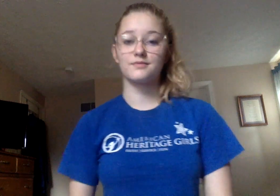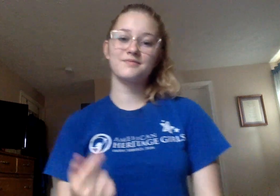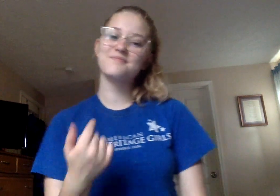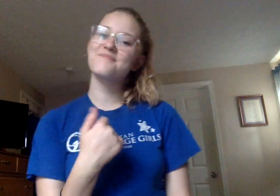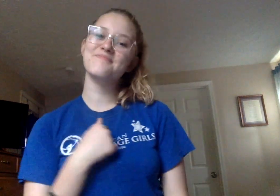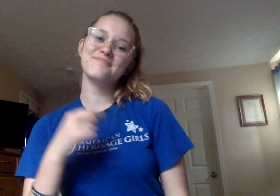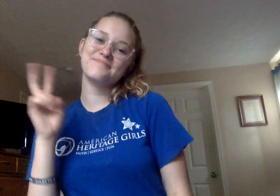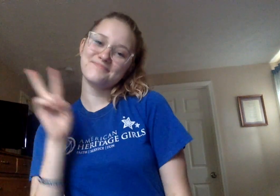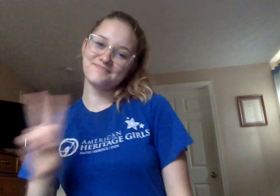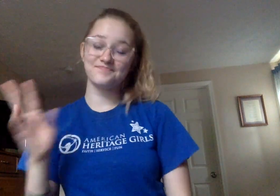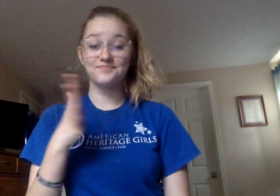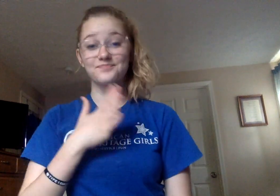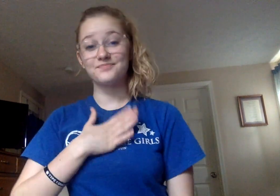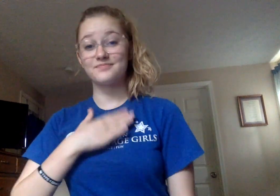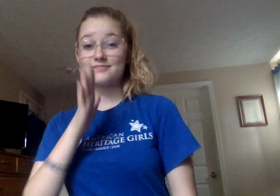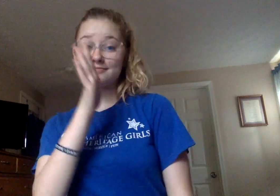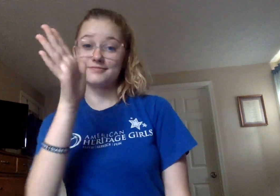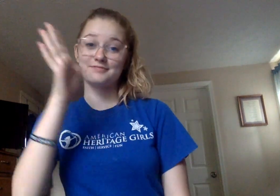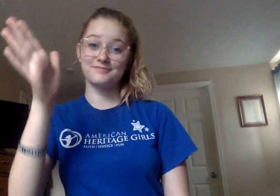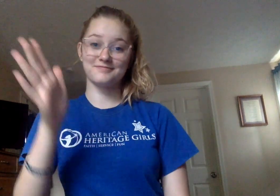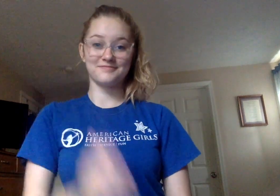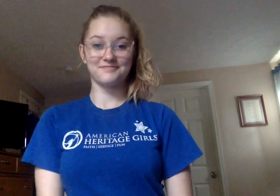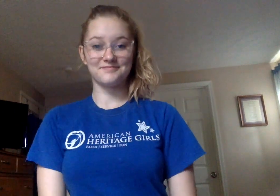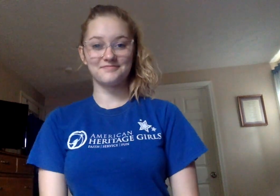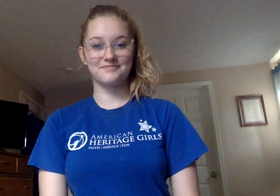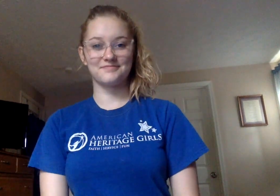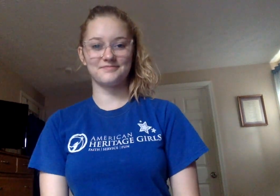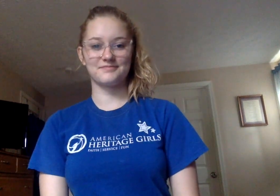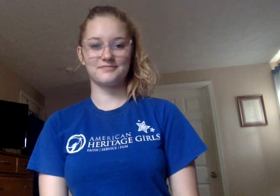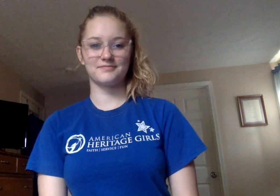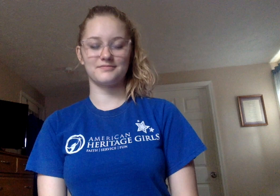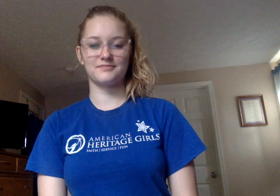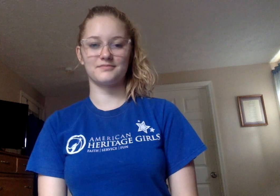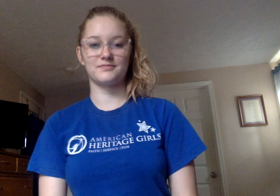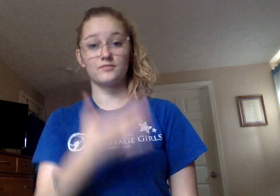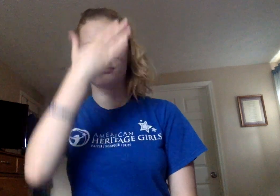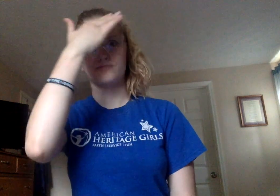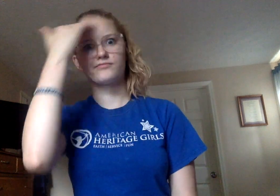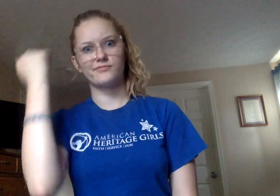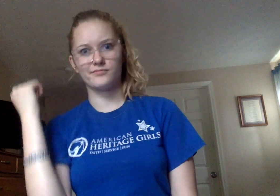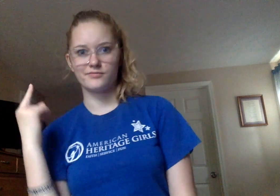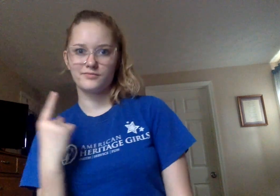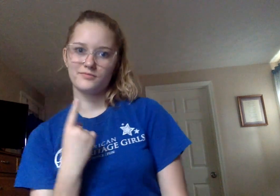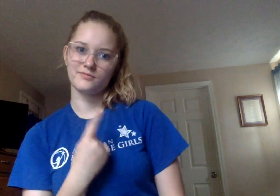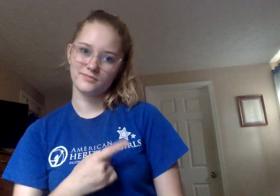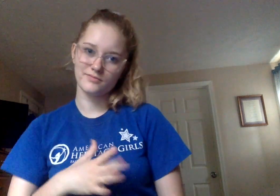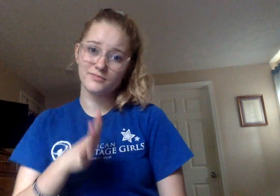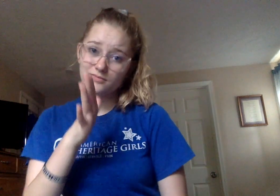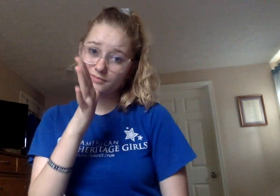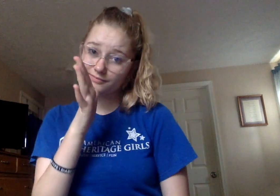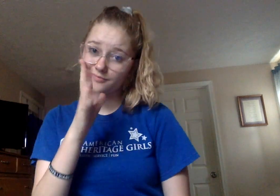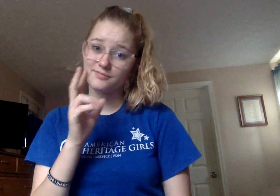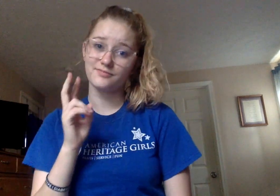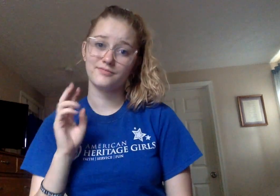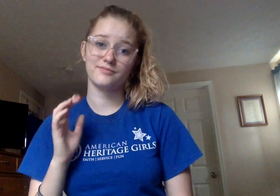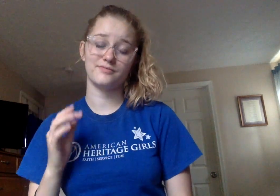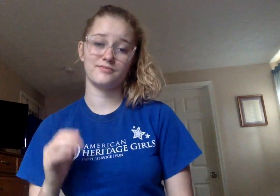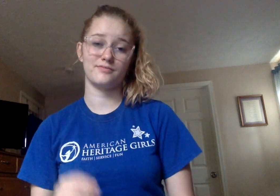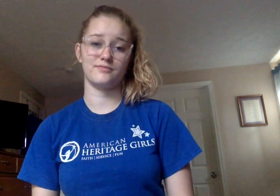my granny," replied Little Red Riding Hood, forgetting her mother's warning. "She's not feeling well, and I'm taking